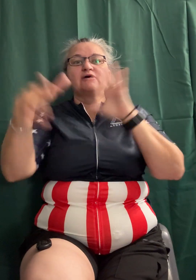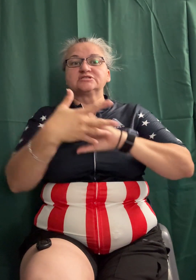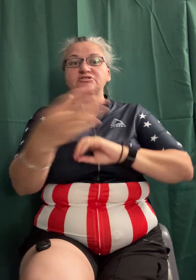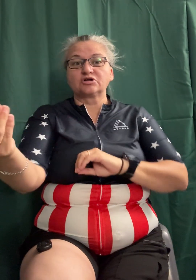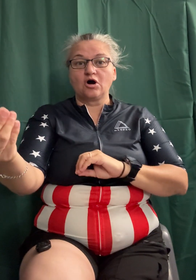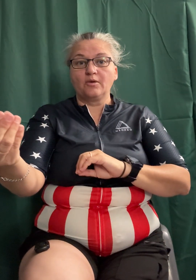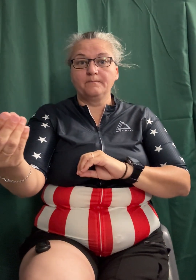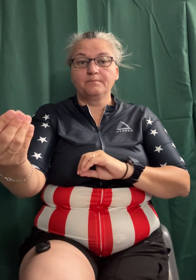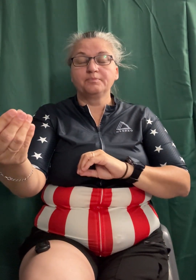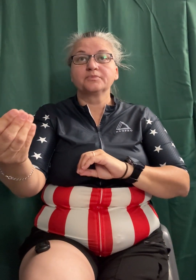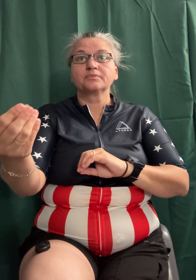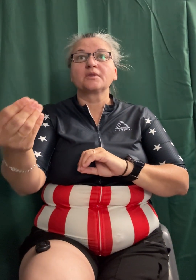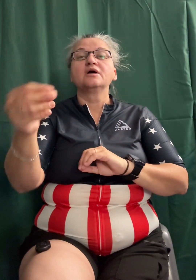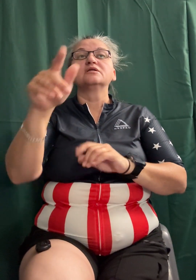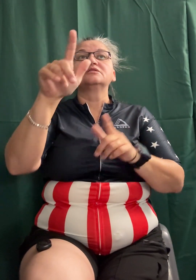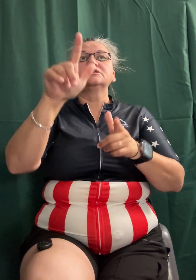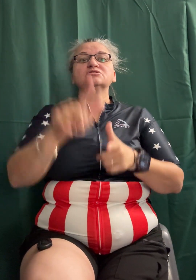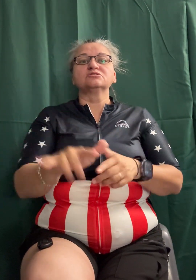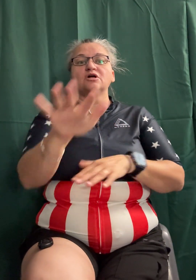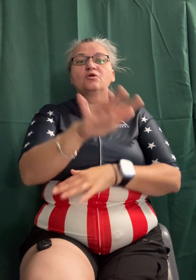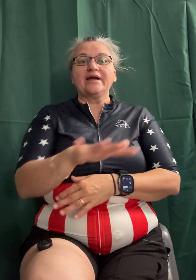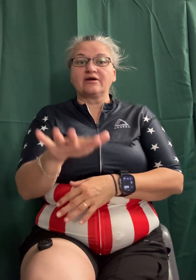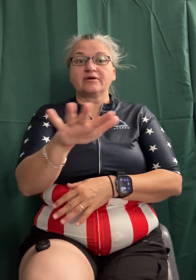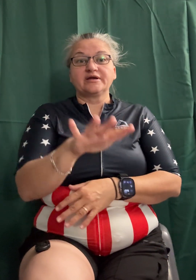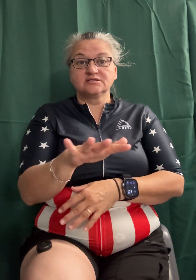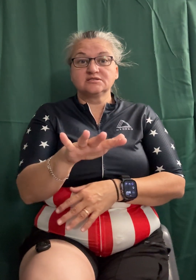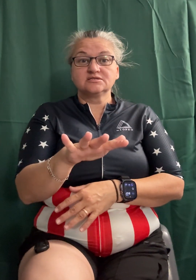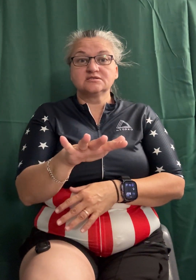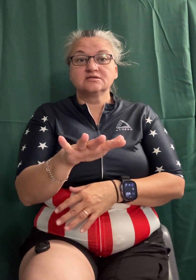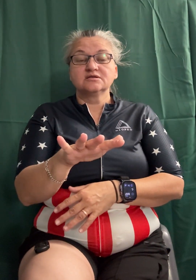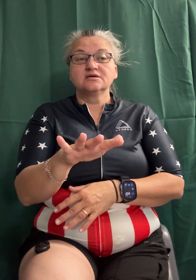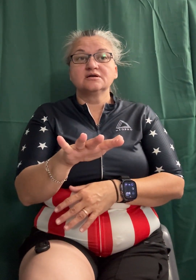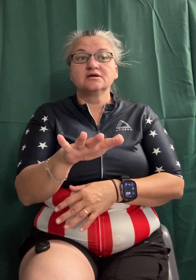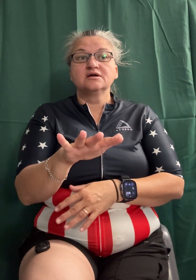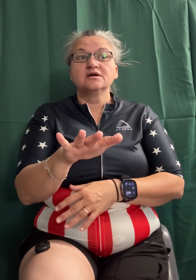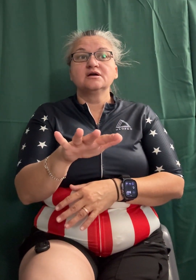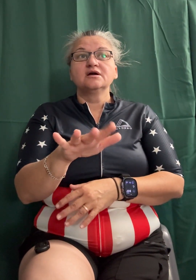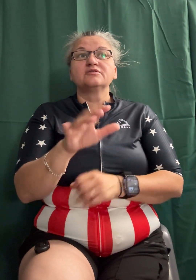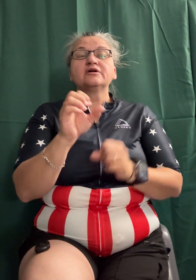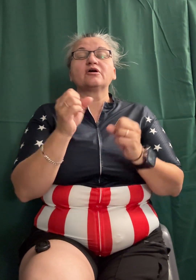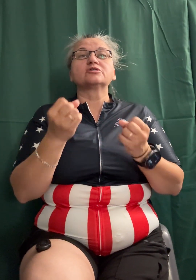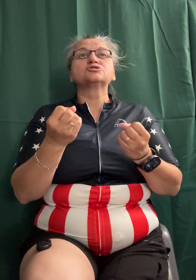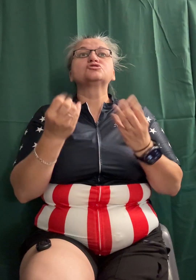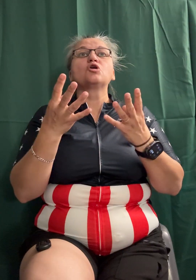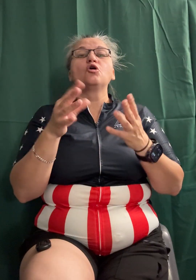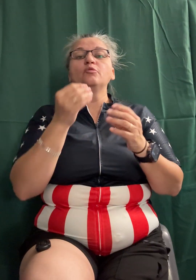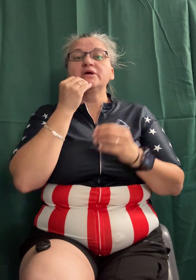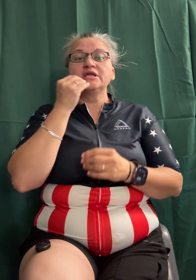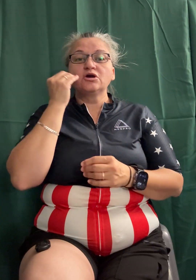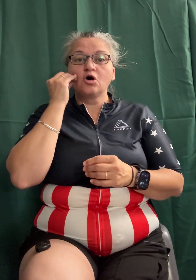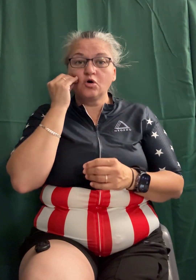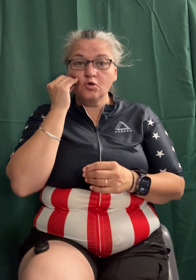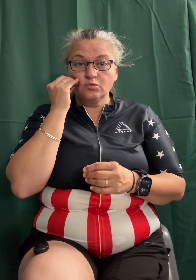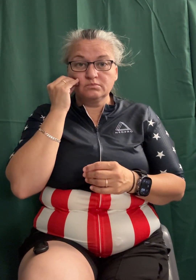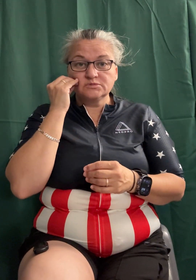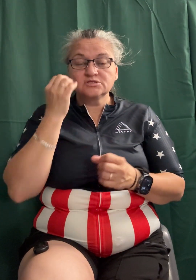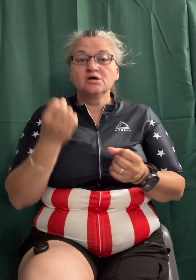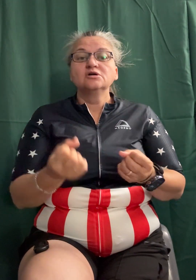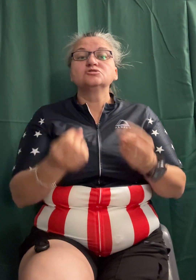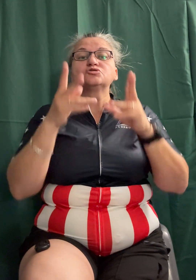Houses are gone. These are low areas. There are so many homes, so